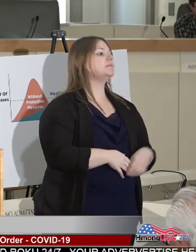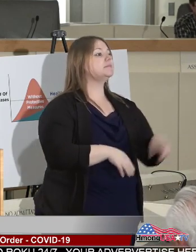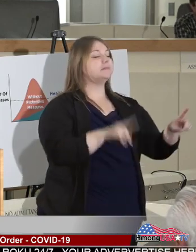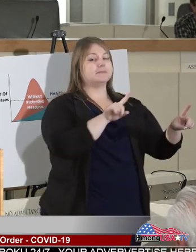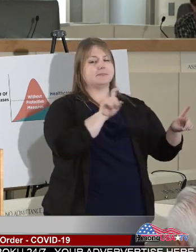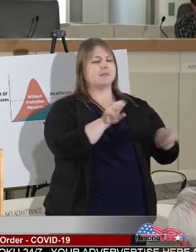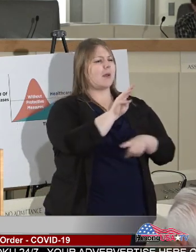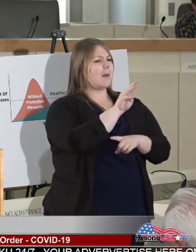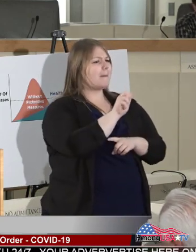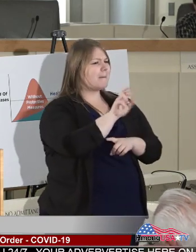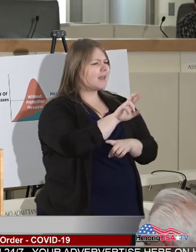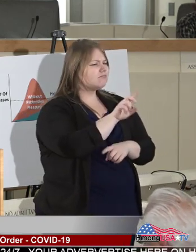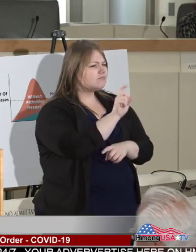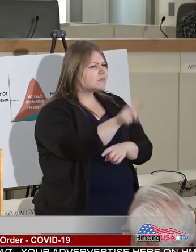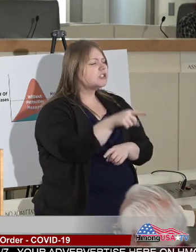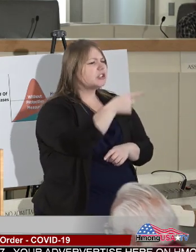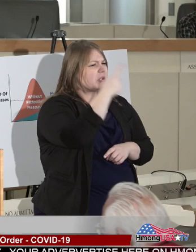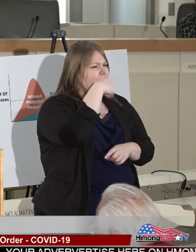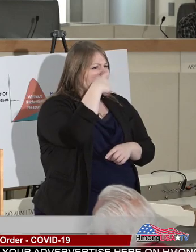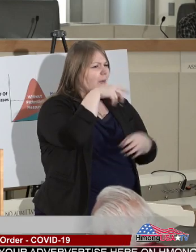Mayor, if you could explain.